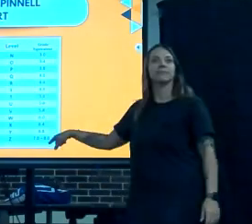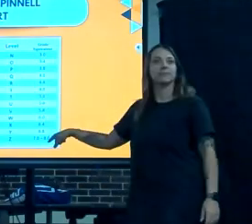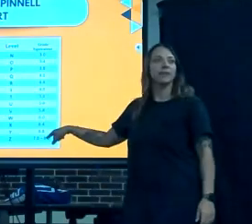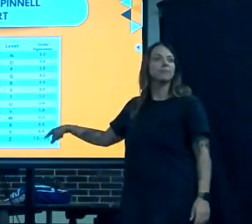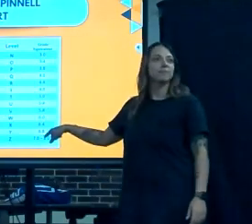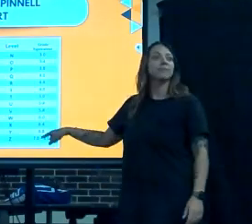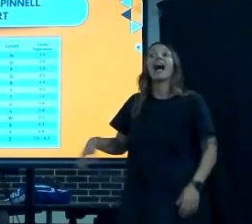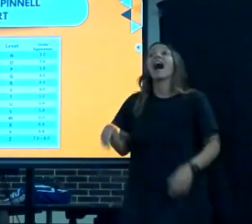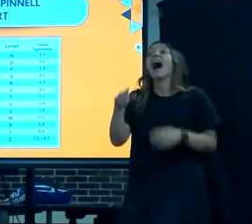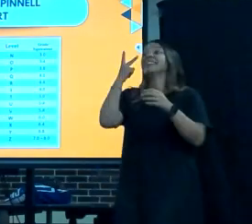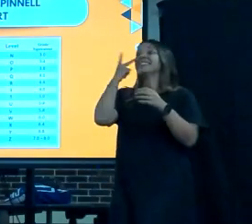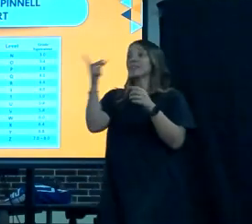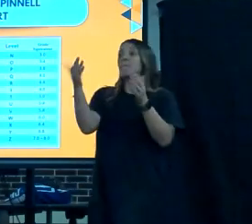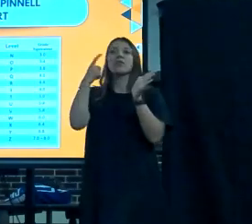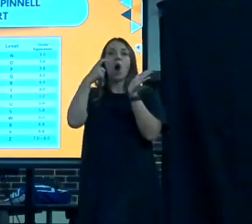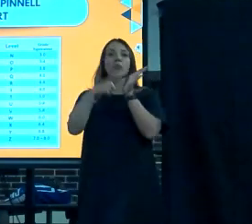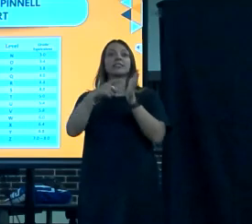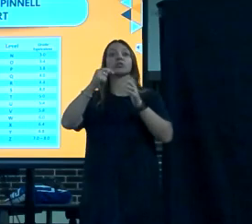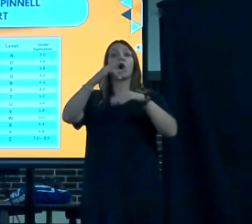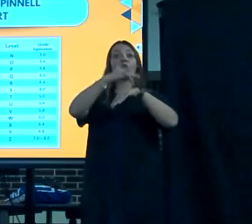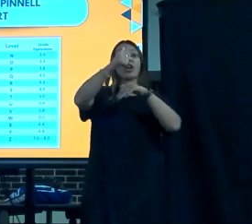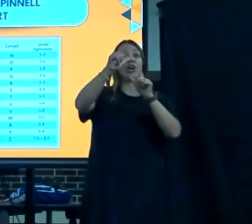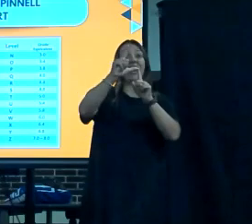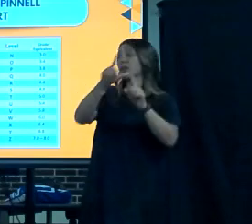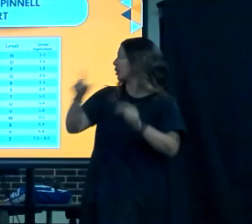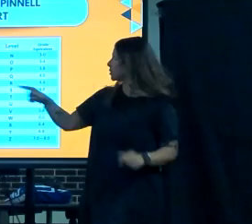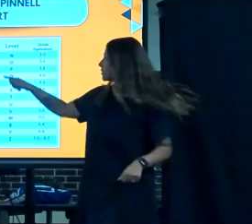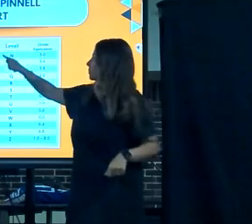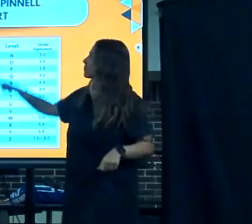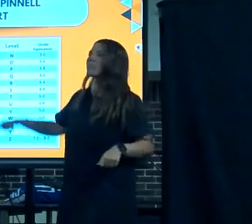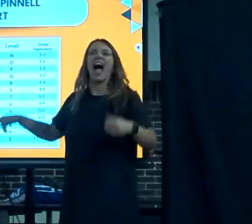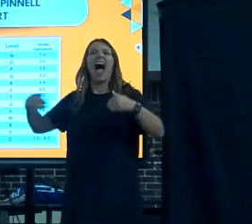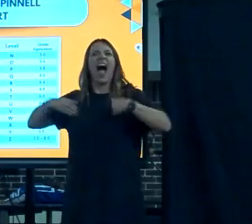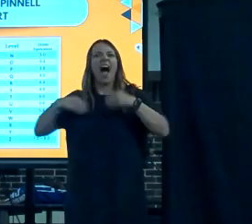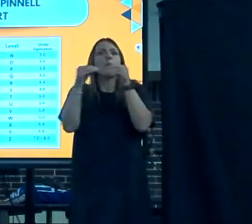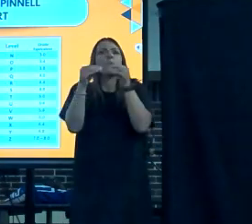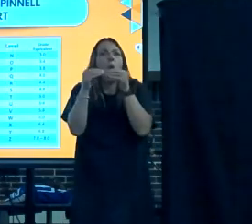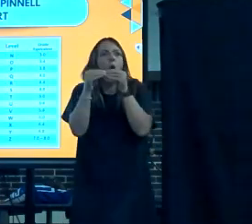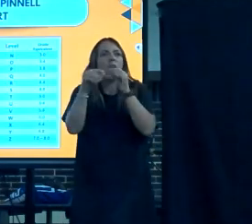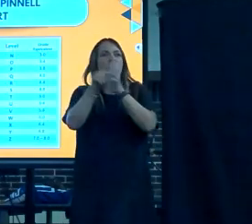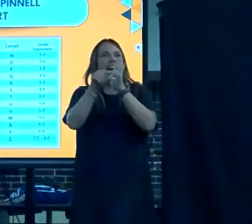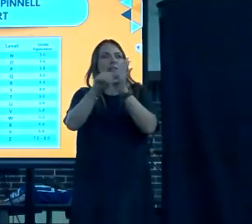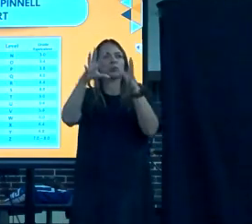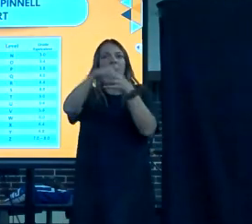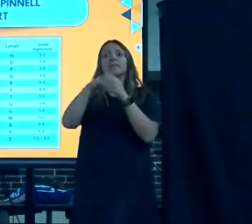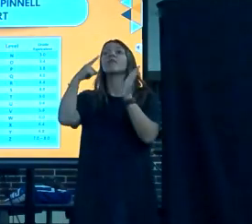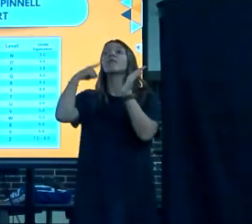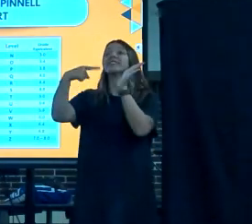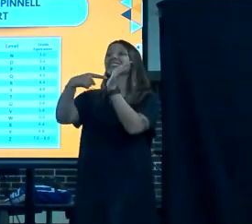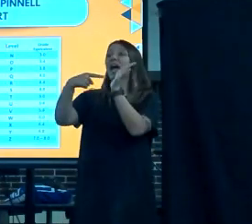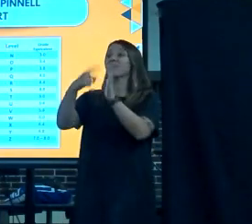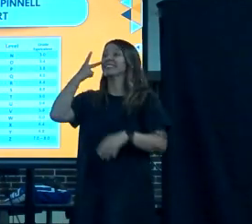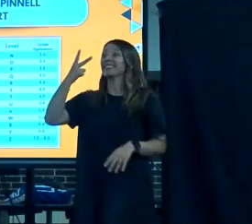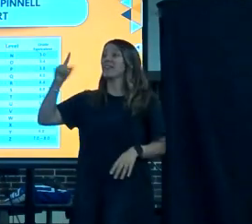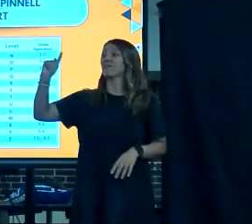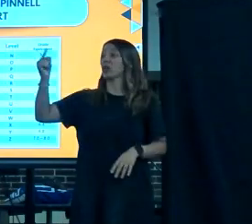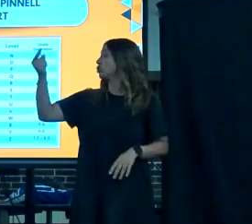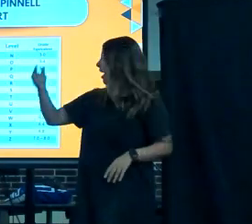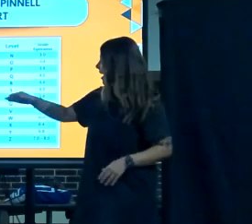Z listed here, and the letters have more